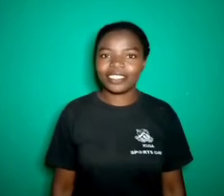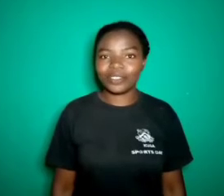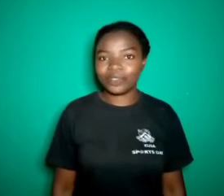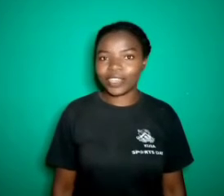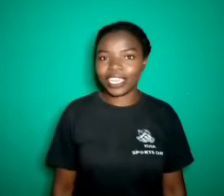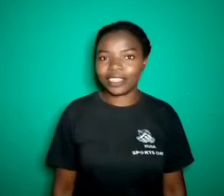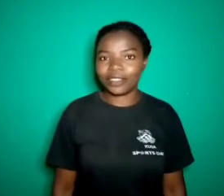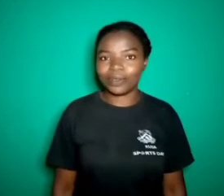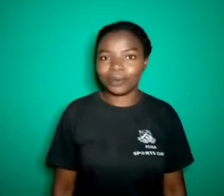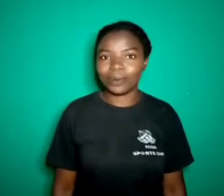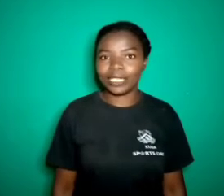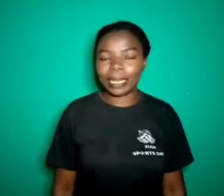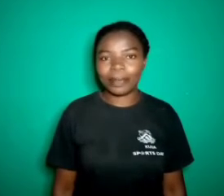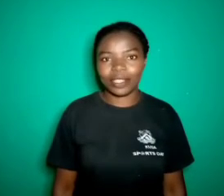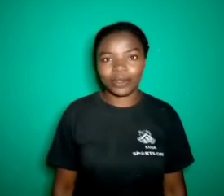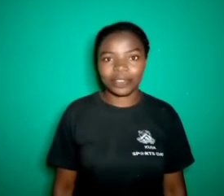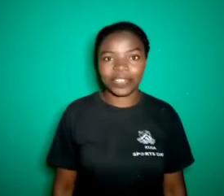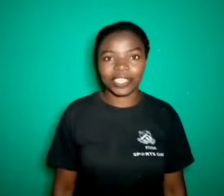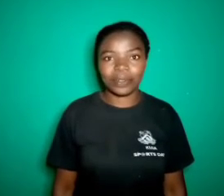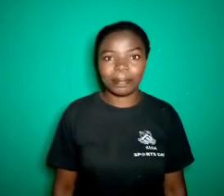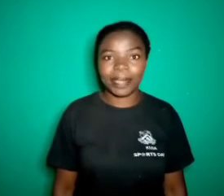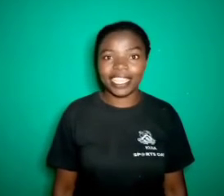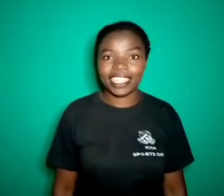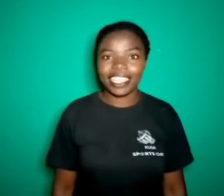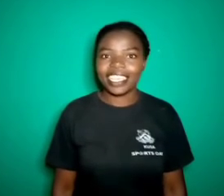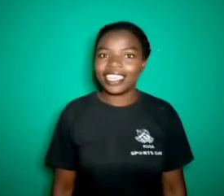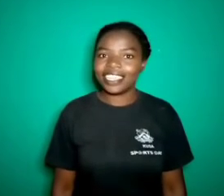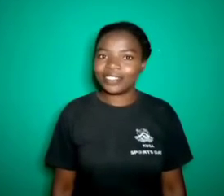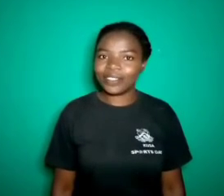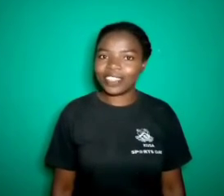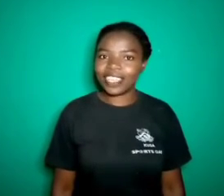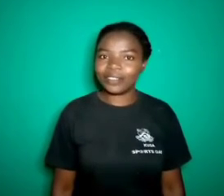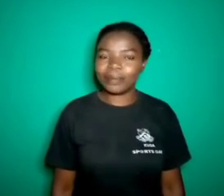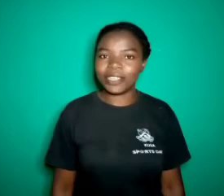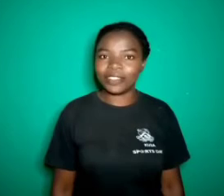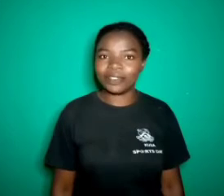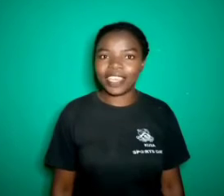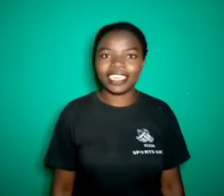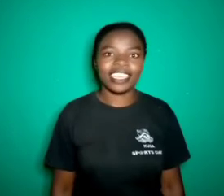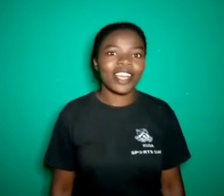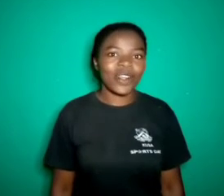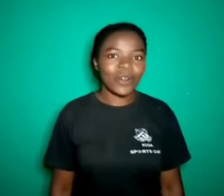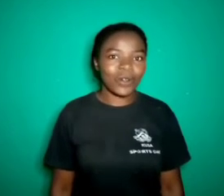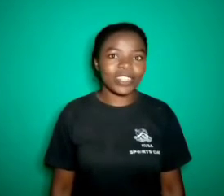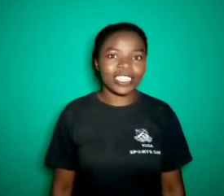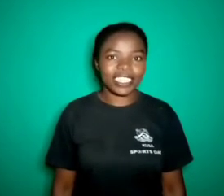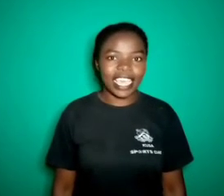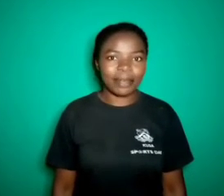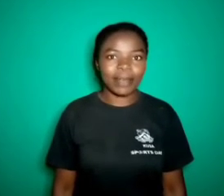don't forget to tap on the notification bell so that you'll be notified all the time